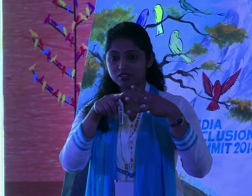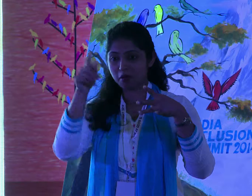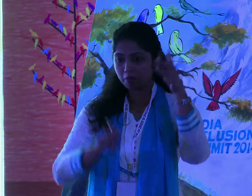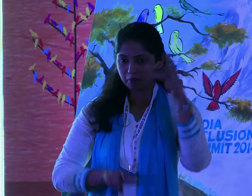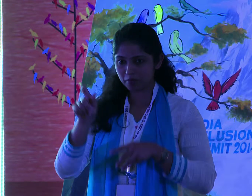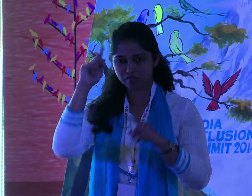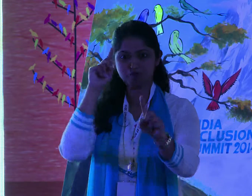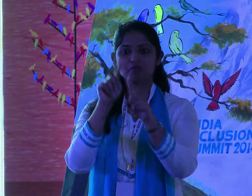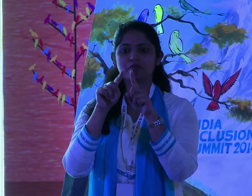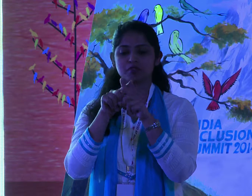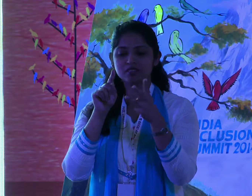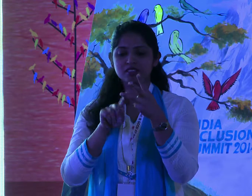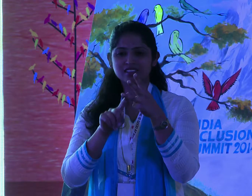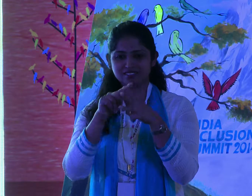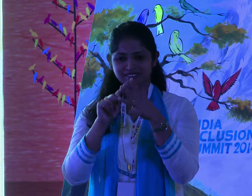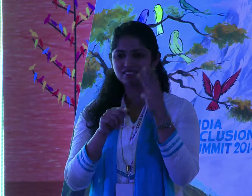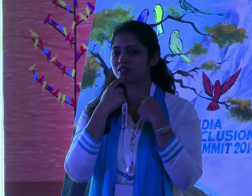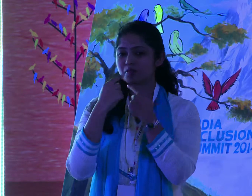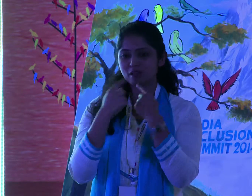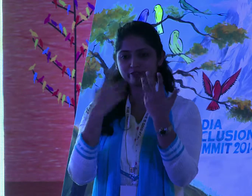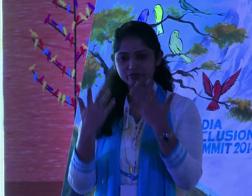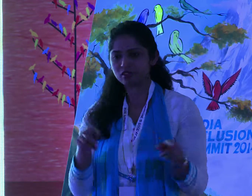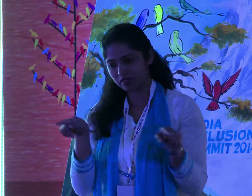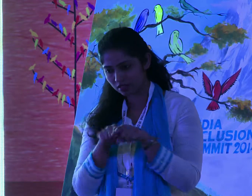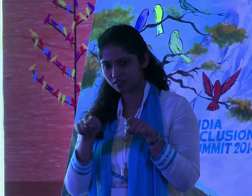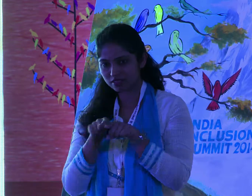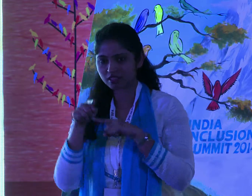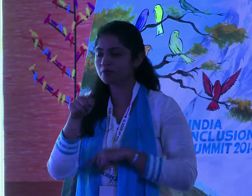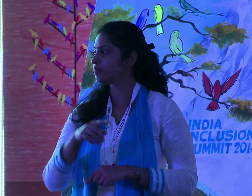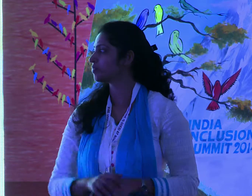passion. I think so India Inclusion Summit also is like a AAA